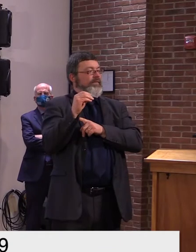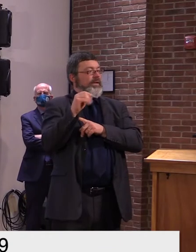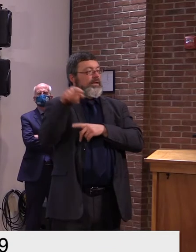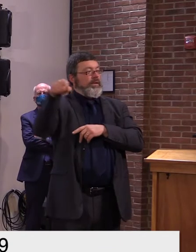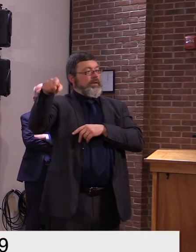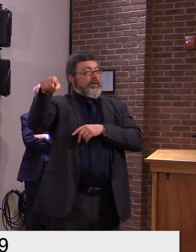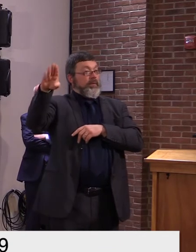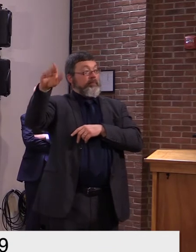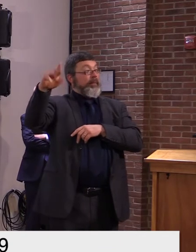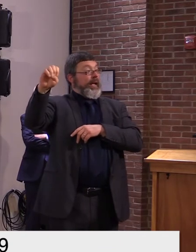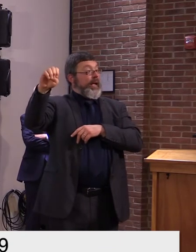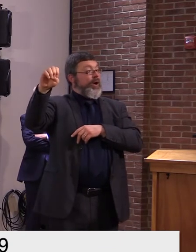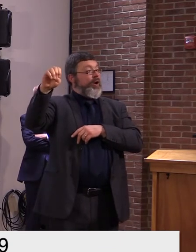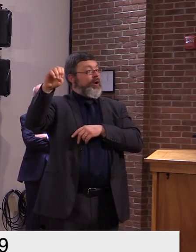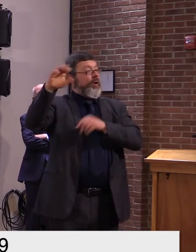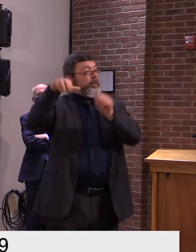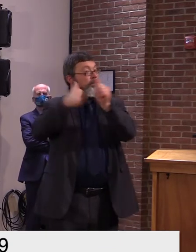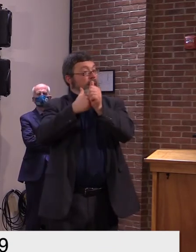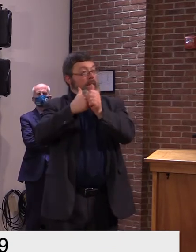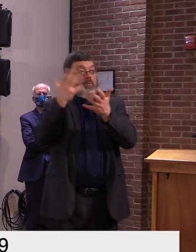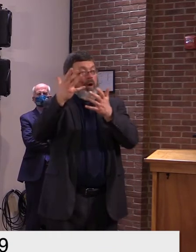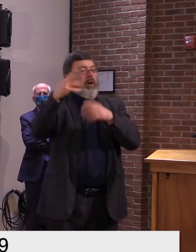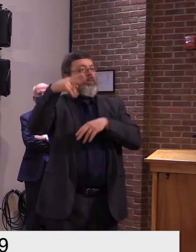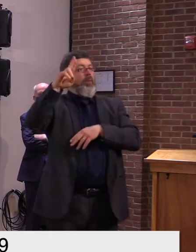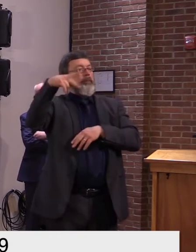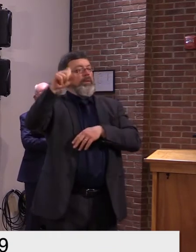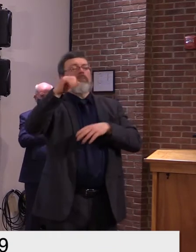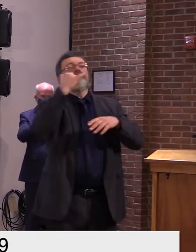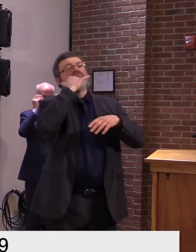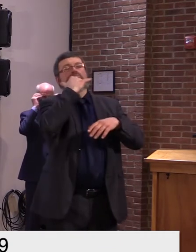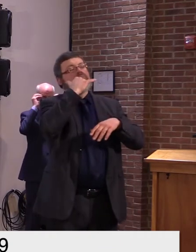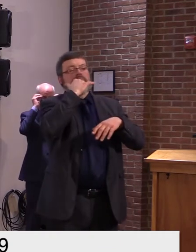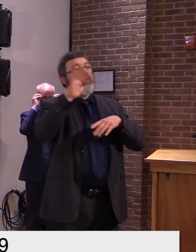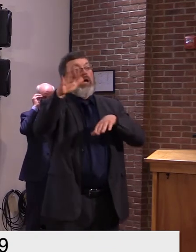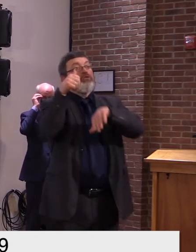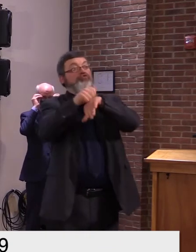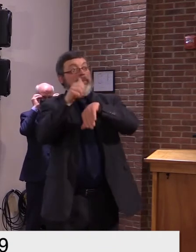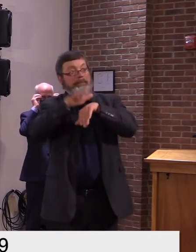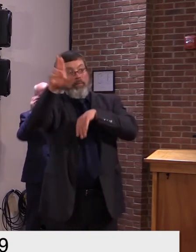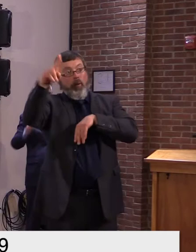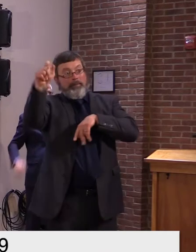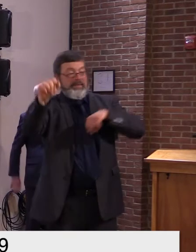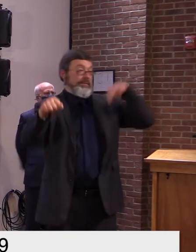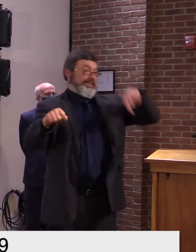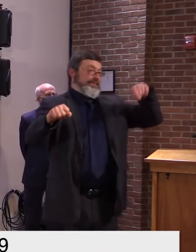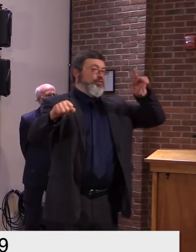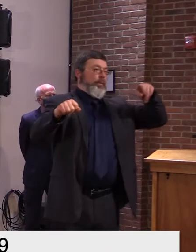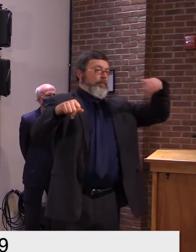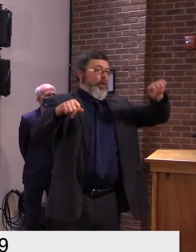out what happened with those results. Obviously, as